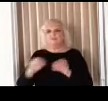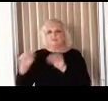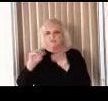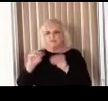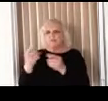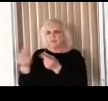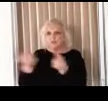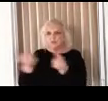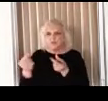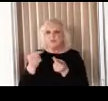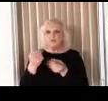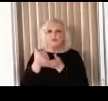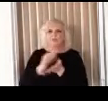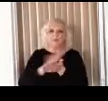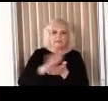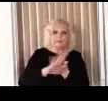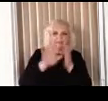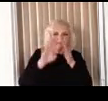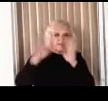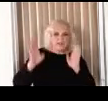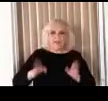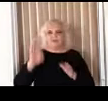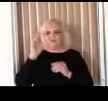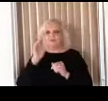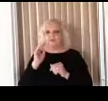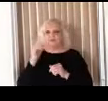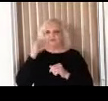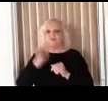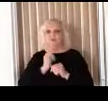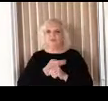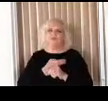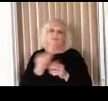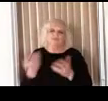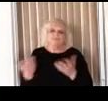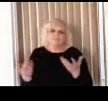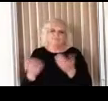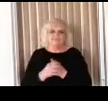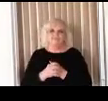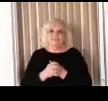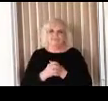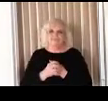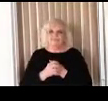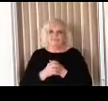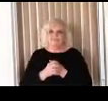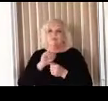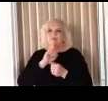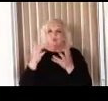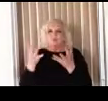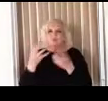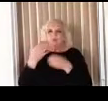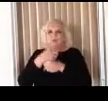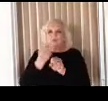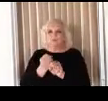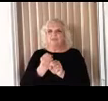us, cleans the house for us, all kinds of things. And I really want to thank